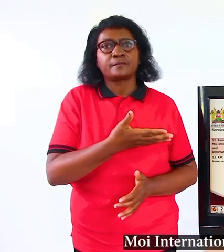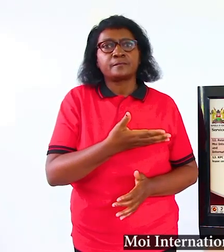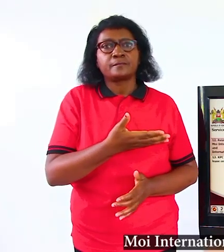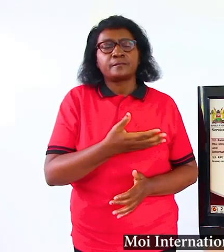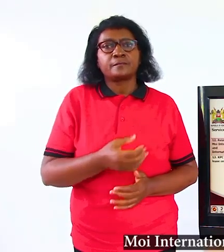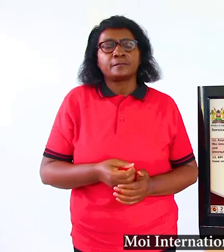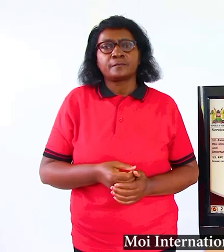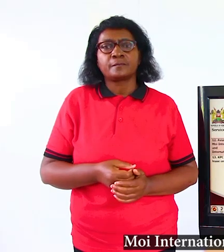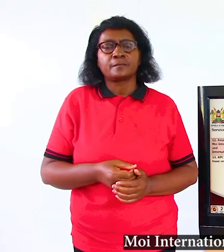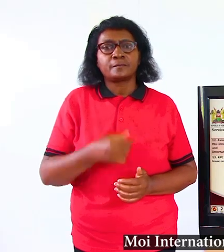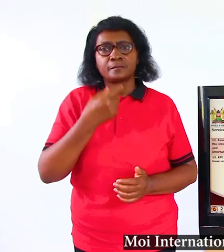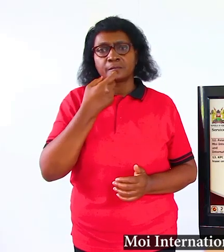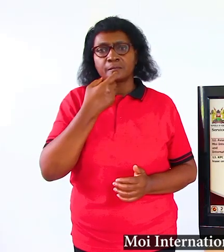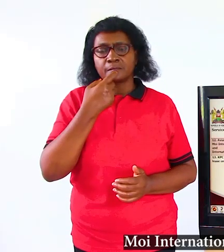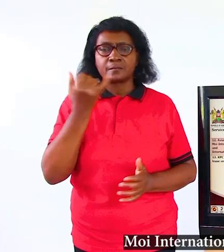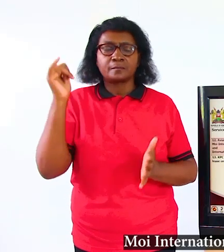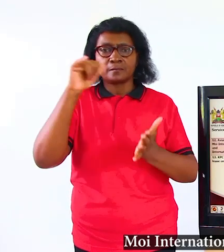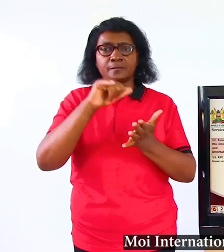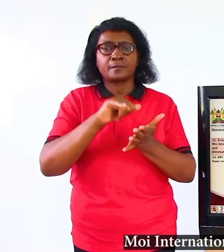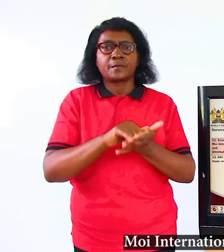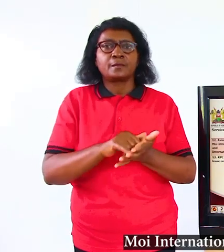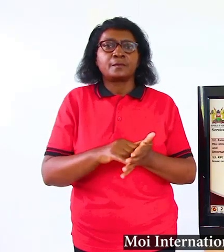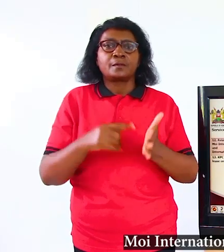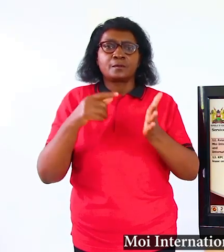Moi International Airport 25.29,